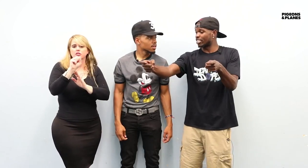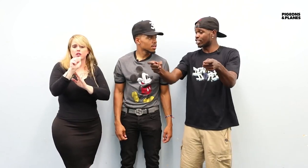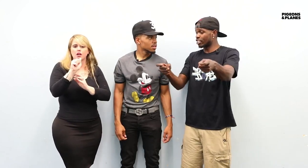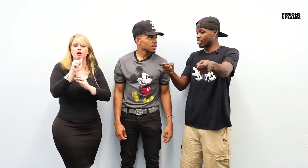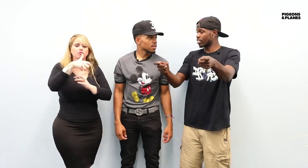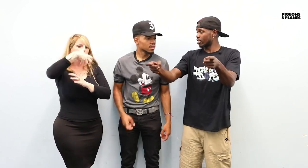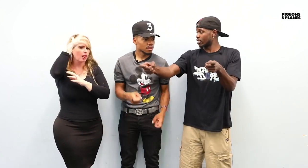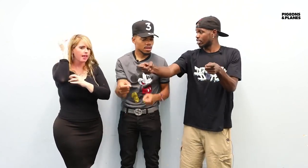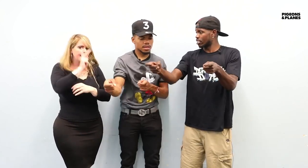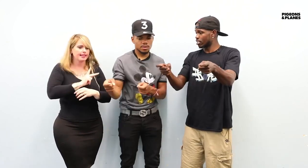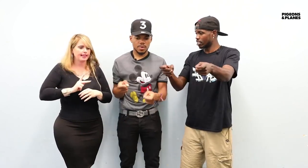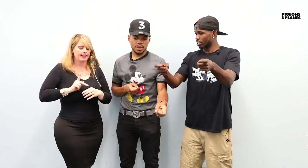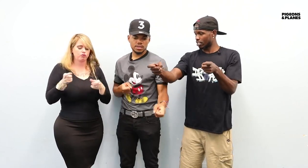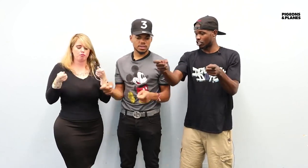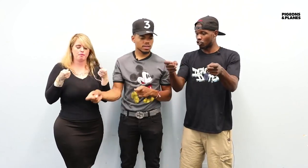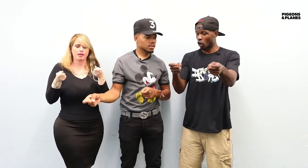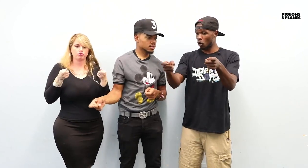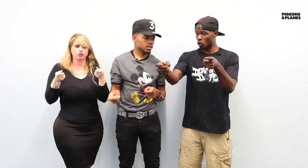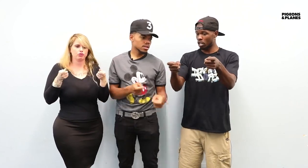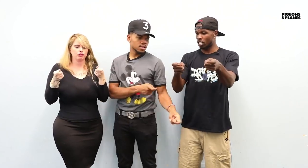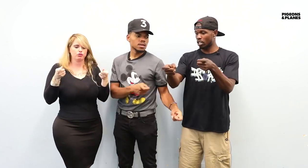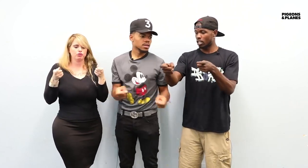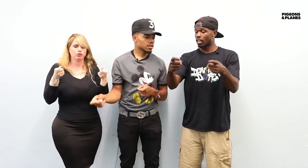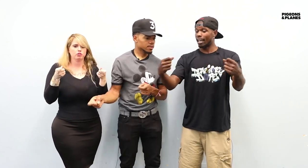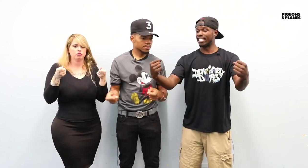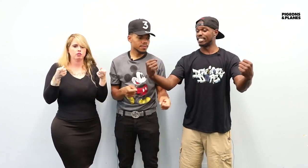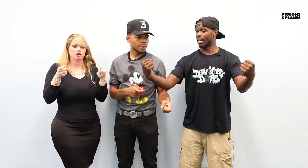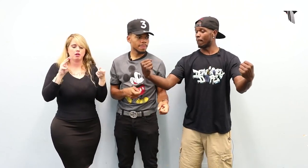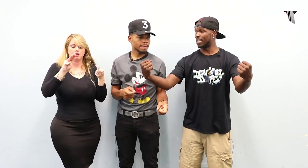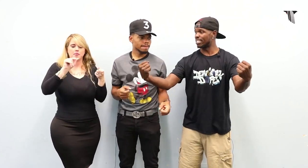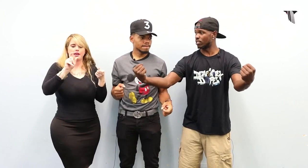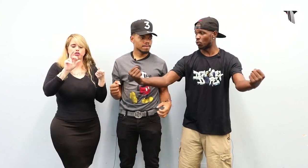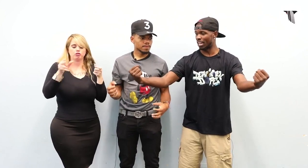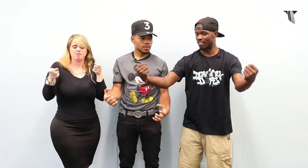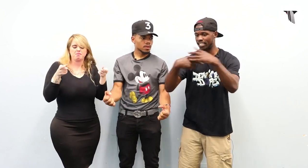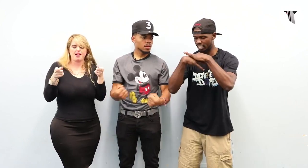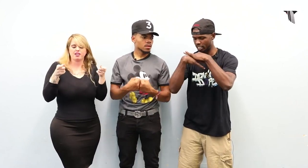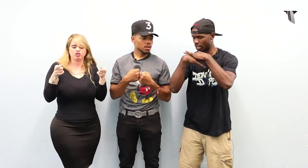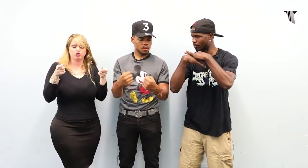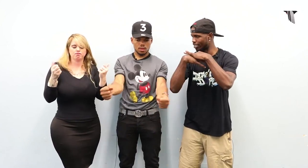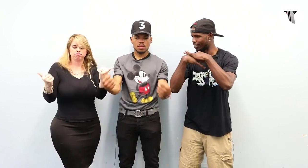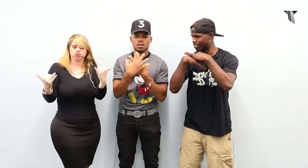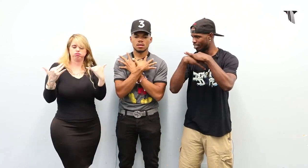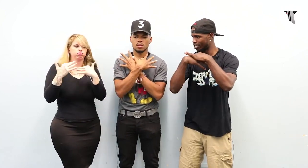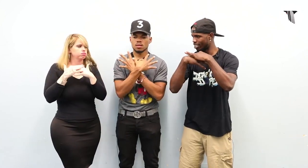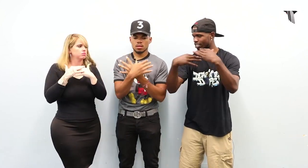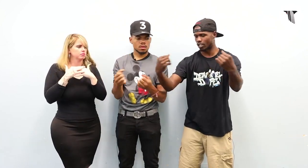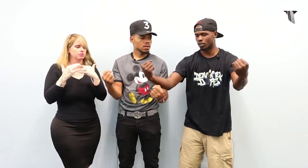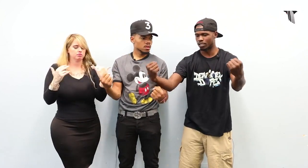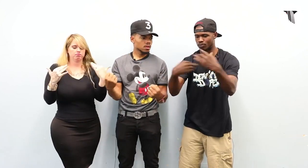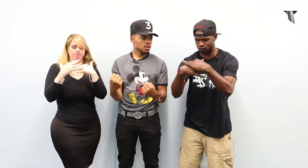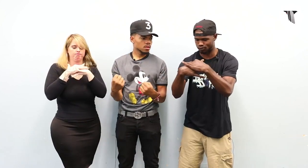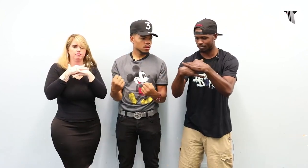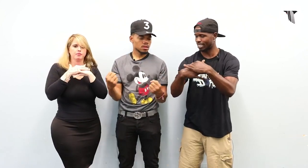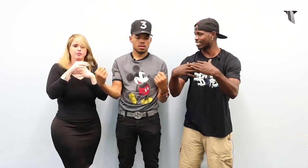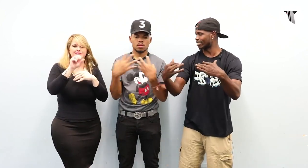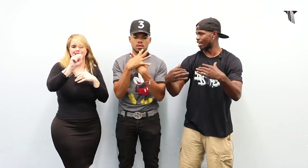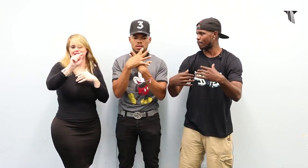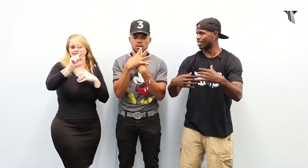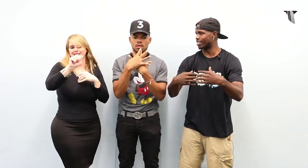master. Control. And then stampede is when everything just comes in. So it just, that's a stampede. So